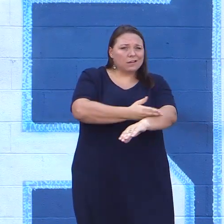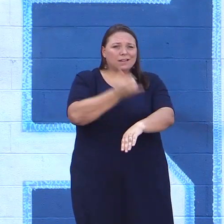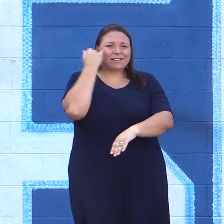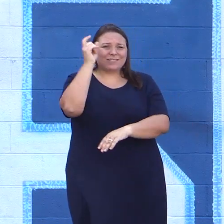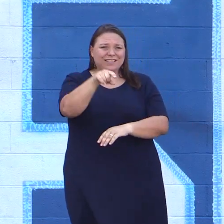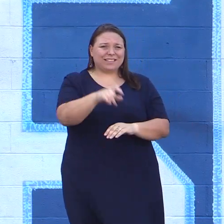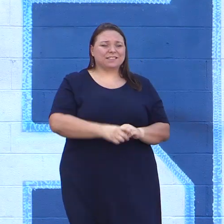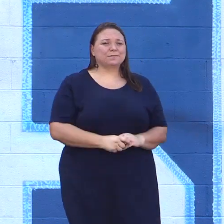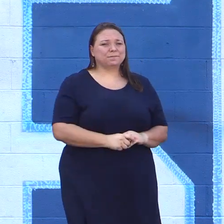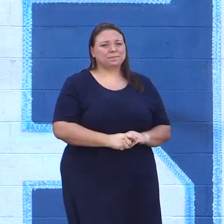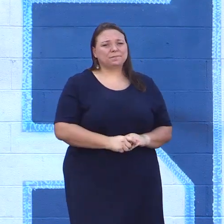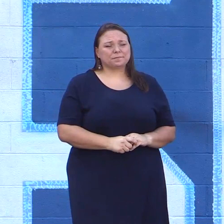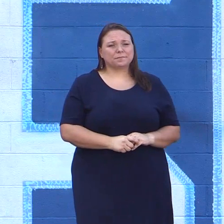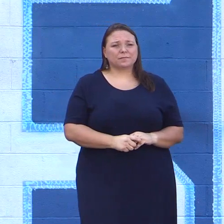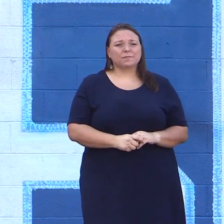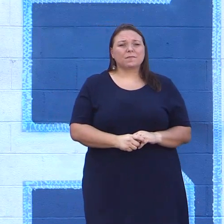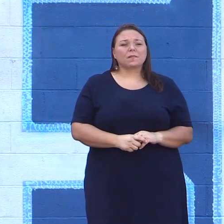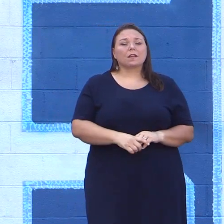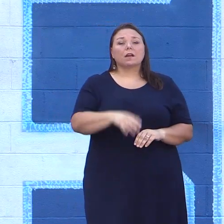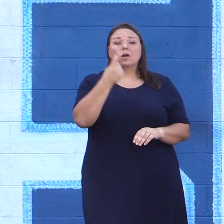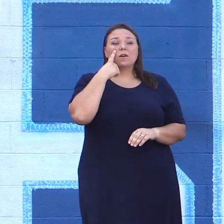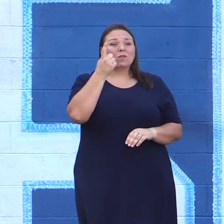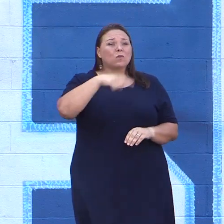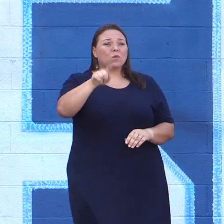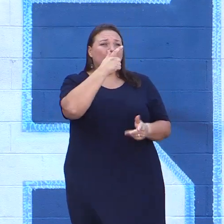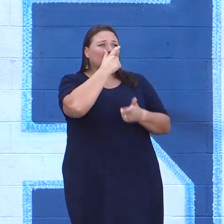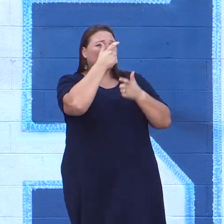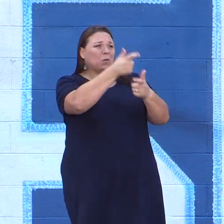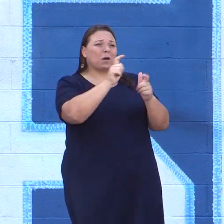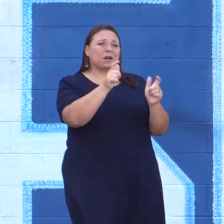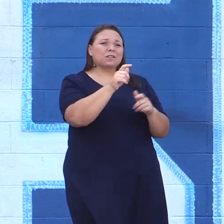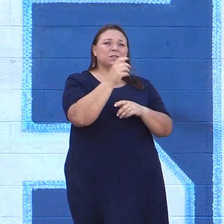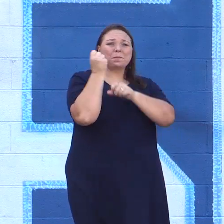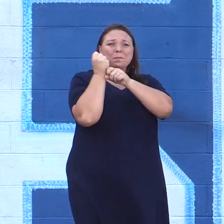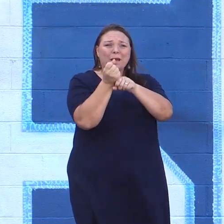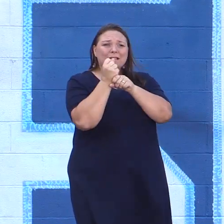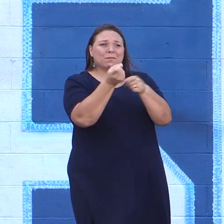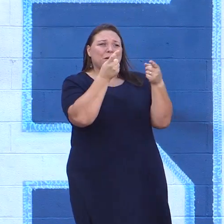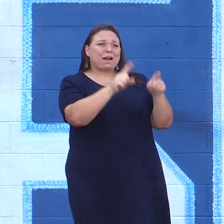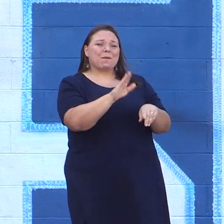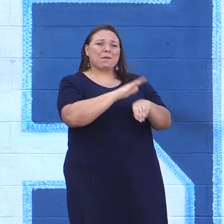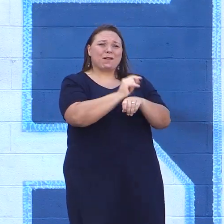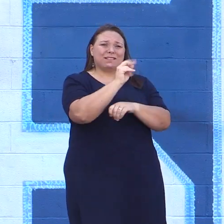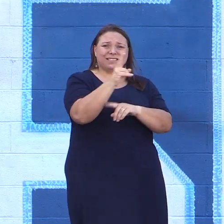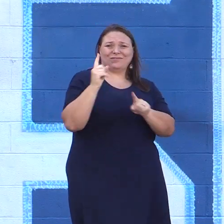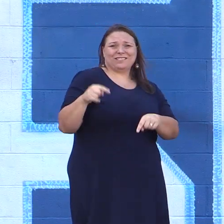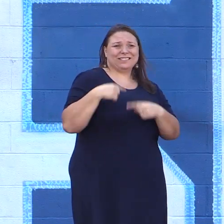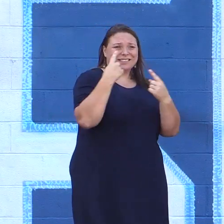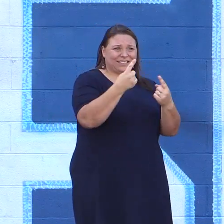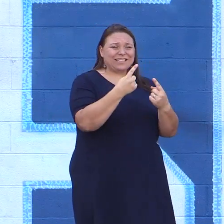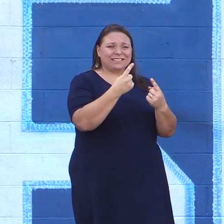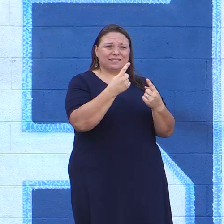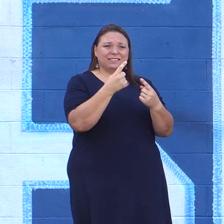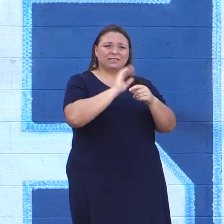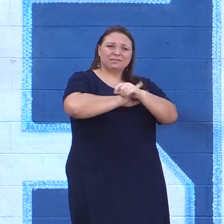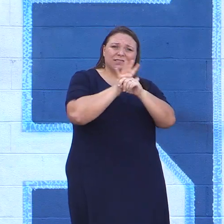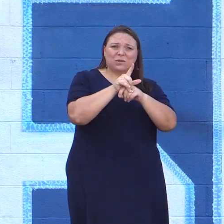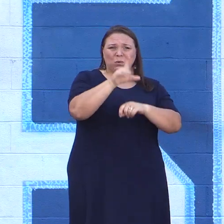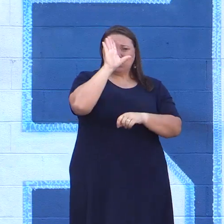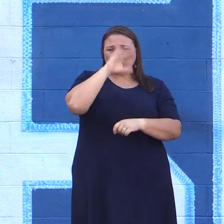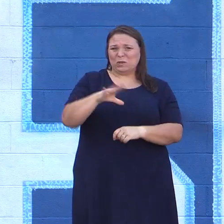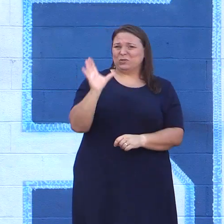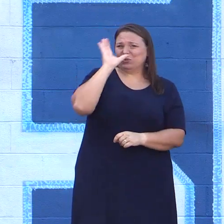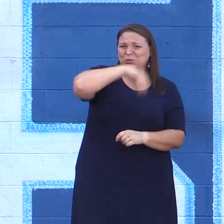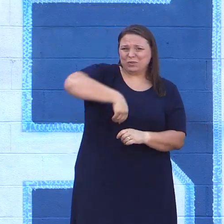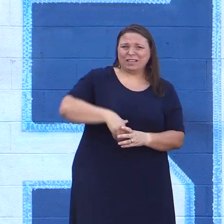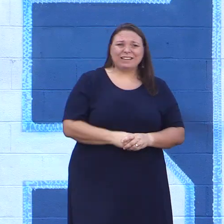needed. For anyone who's watched a Major League game on TV since the pandemic started, you know it's a strange